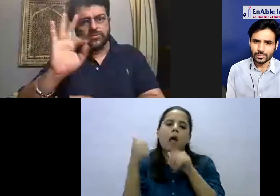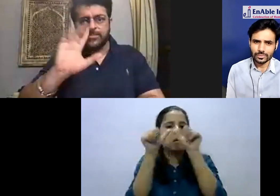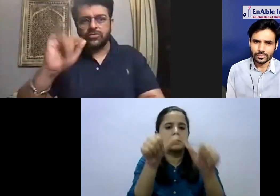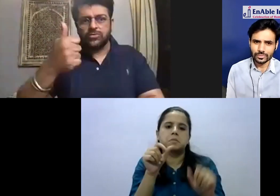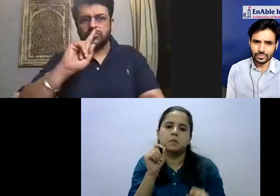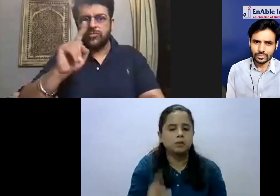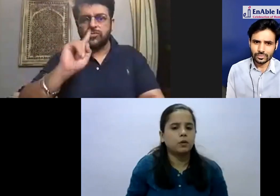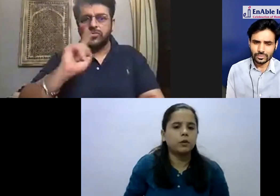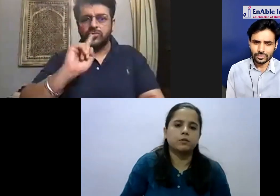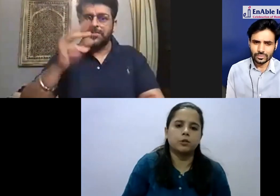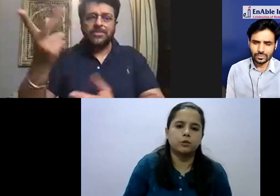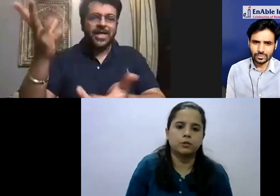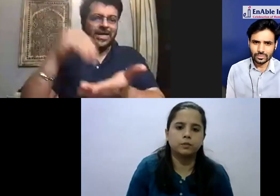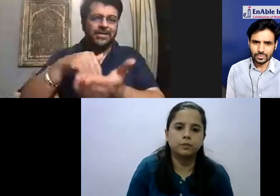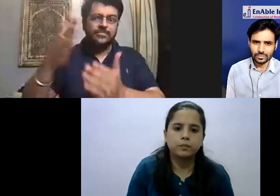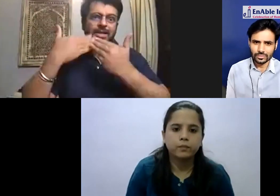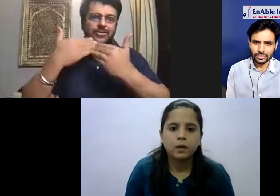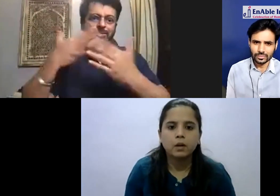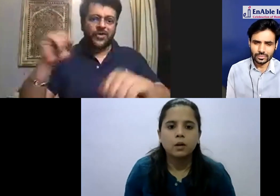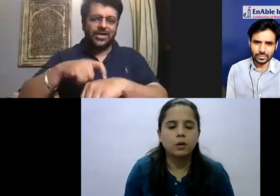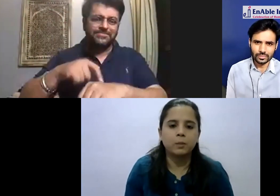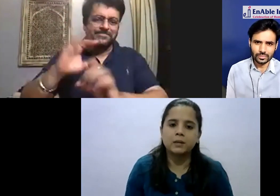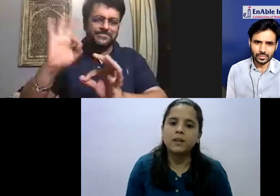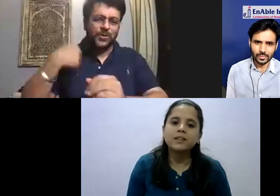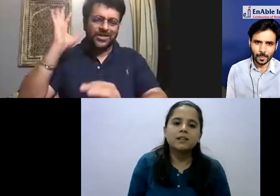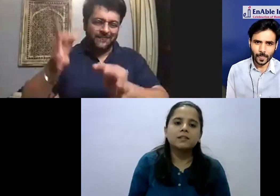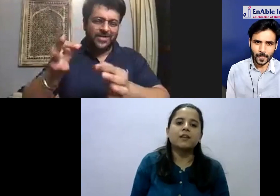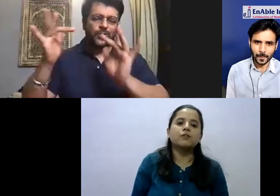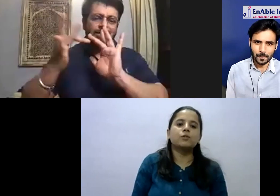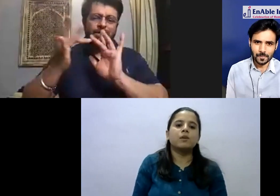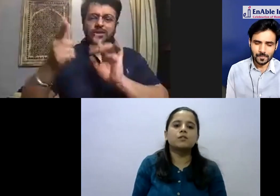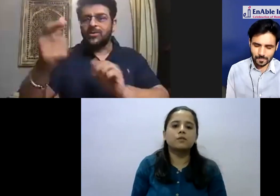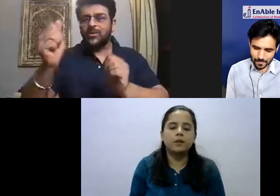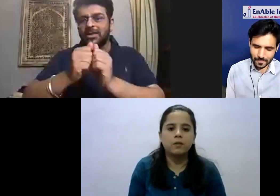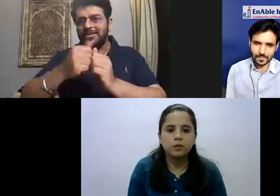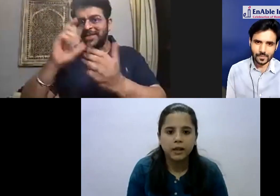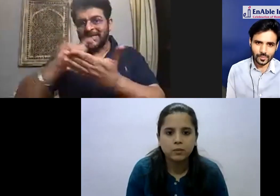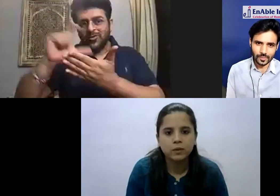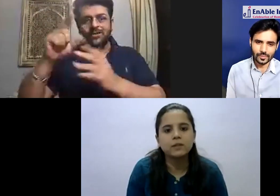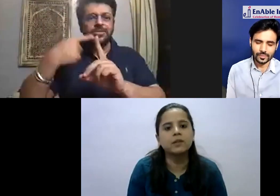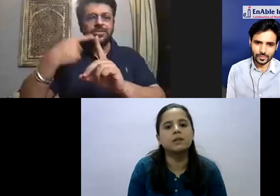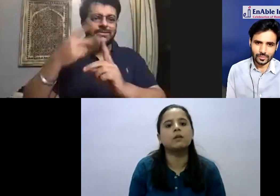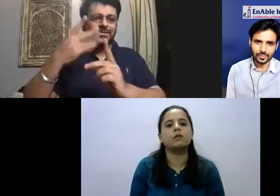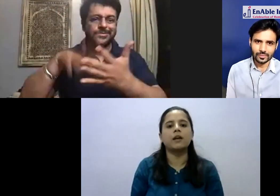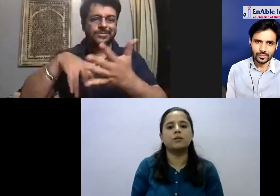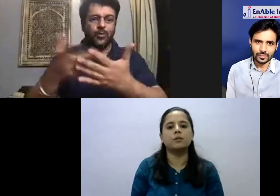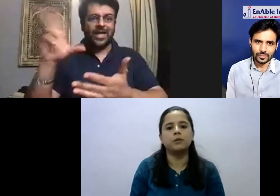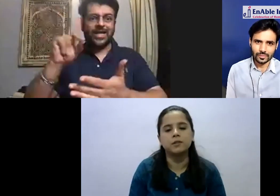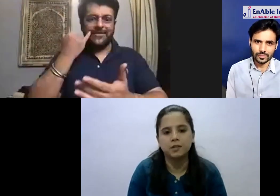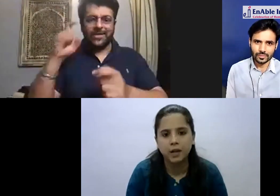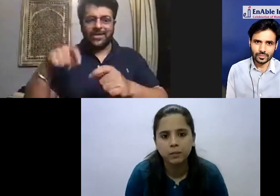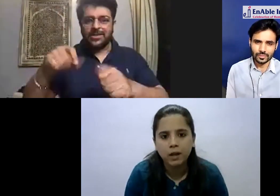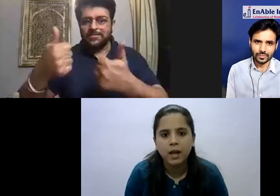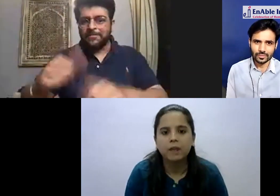problem. Okay, sure. Okay, but once again, thank you so much for giving your time. We will definitely contact you on